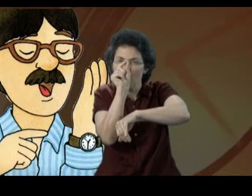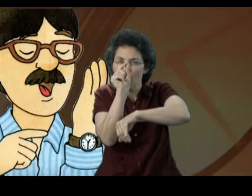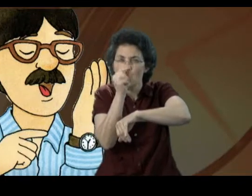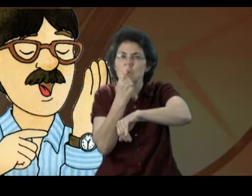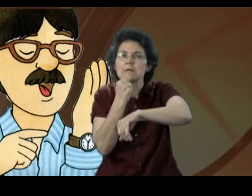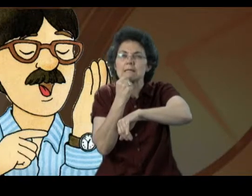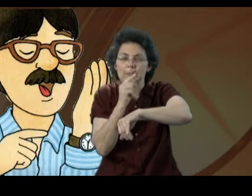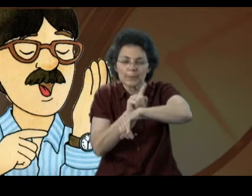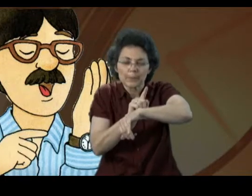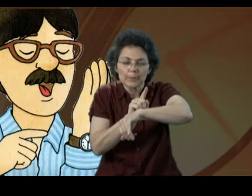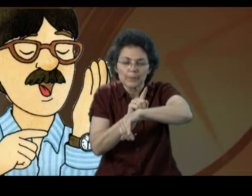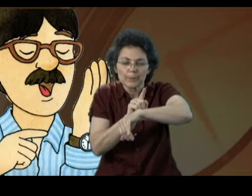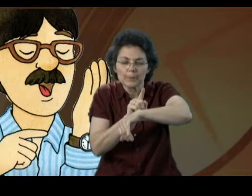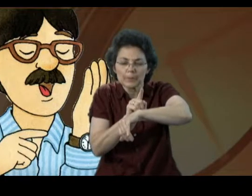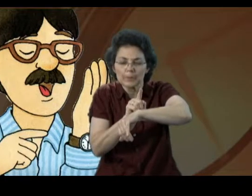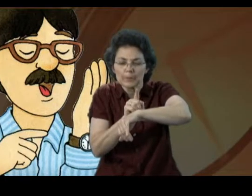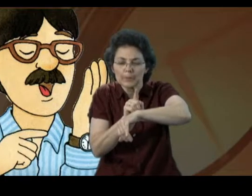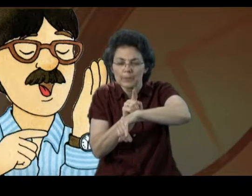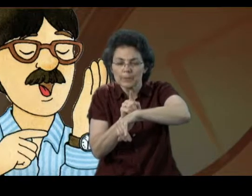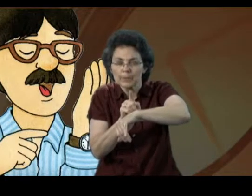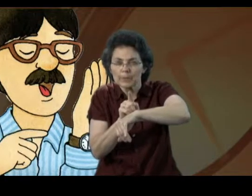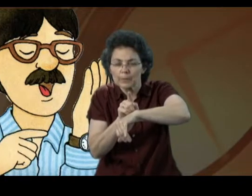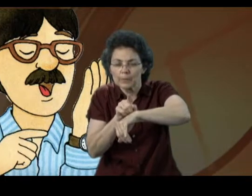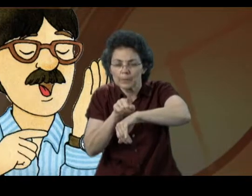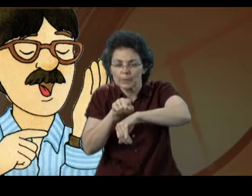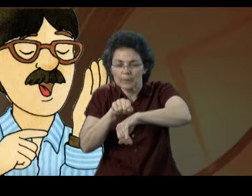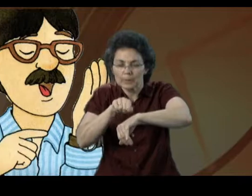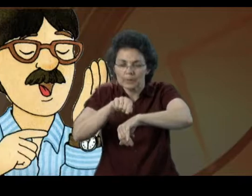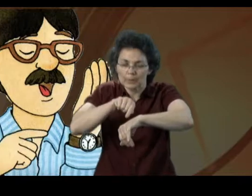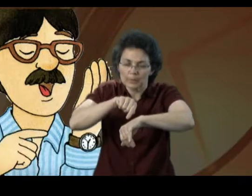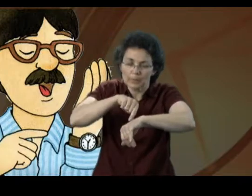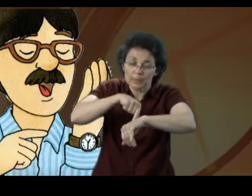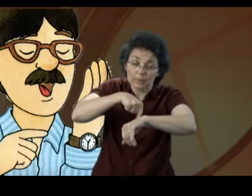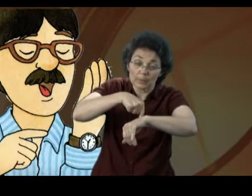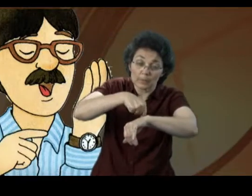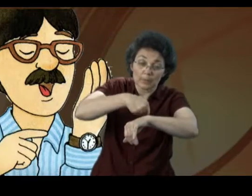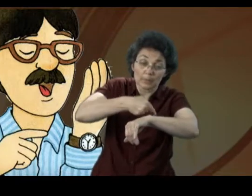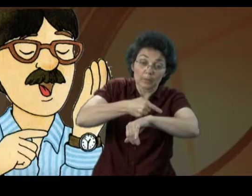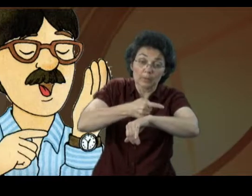hand on my watch to go around once."